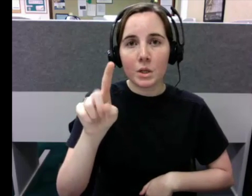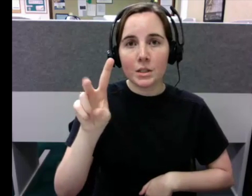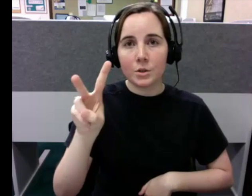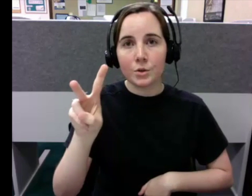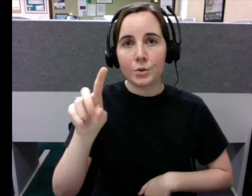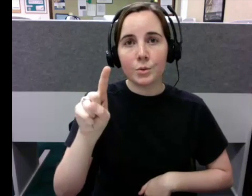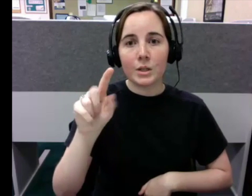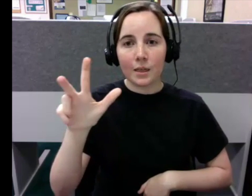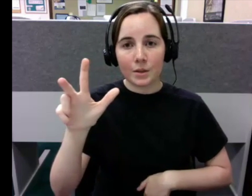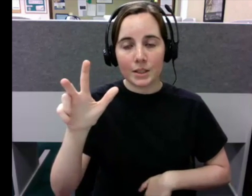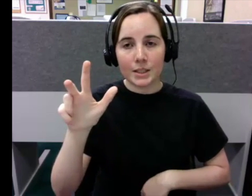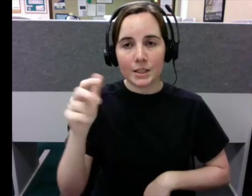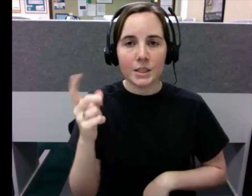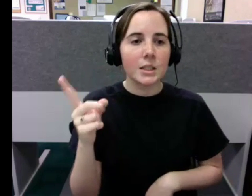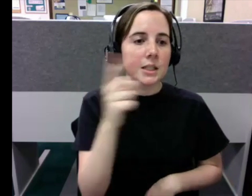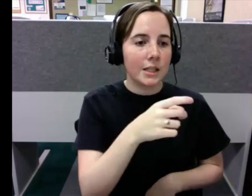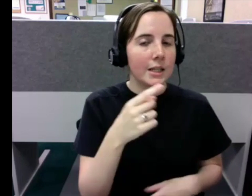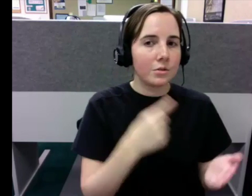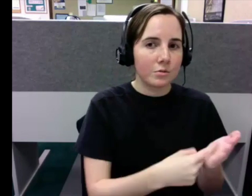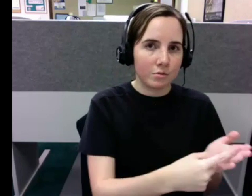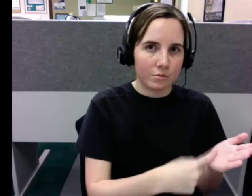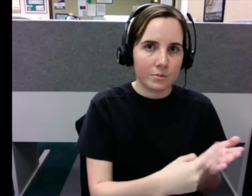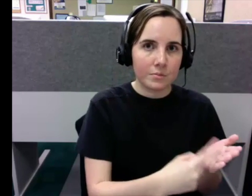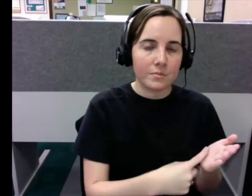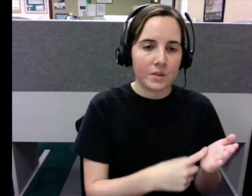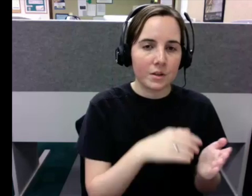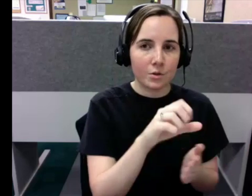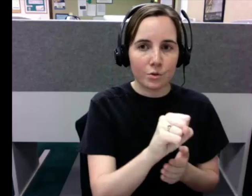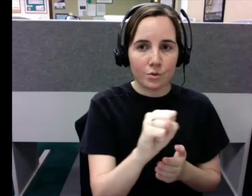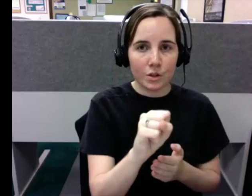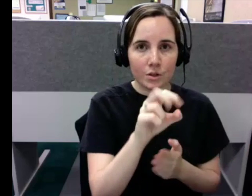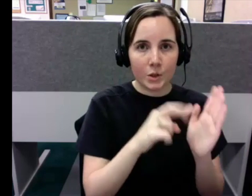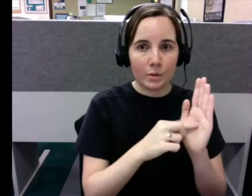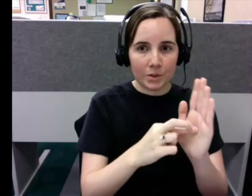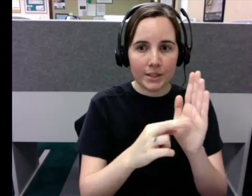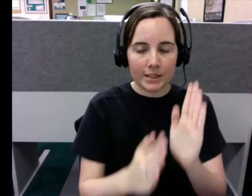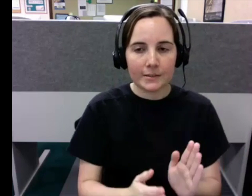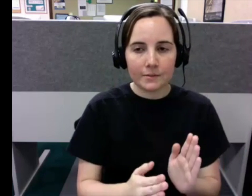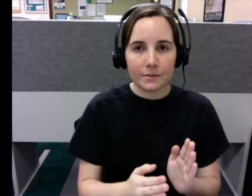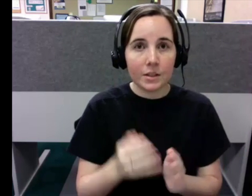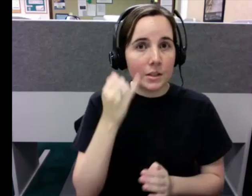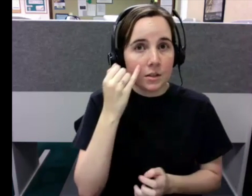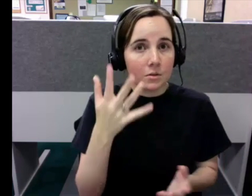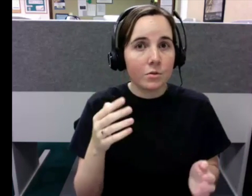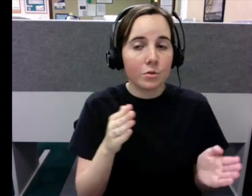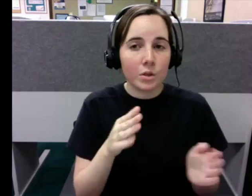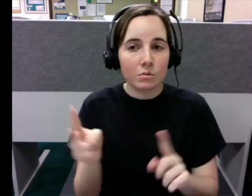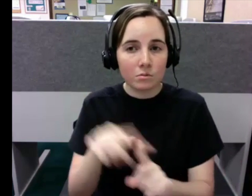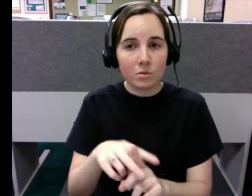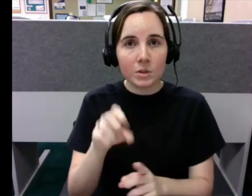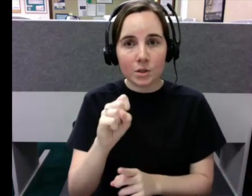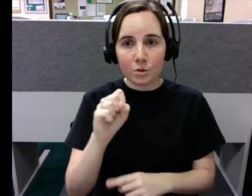1-800-772-1213 to ask for an appointment with a Social Security representative. If you plan to apply for Social Security